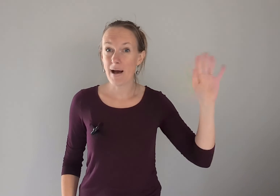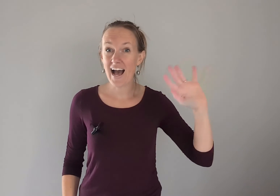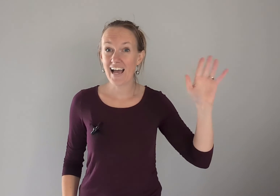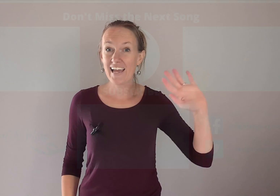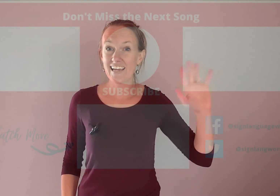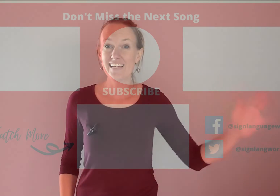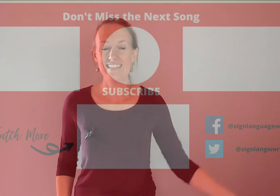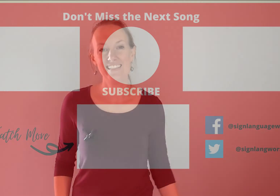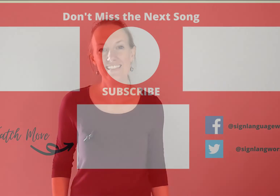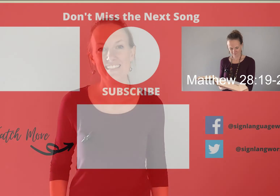Bye.